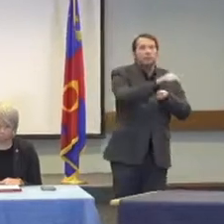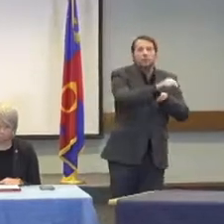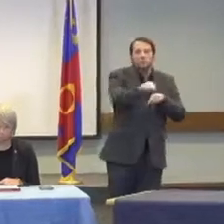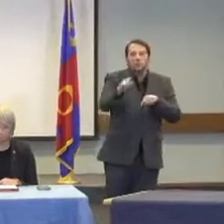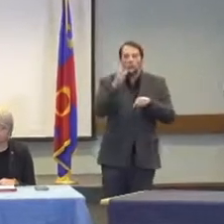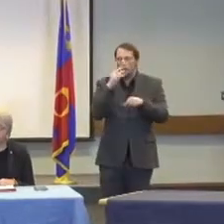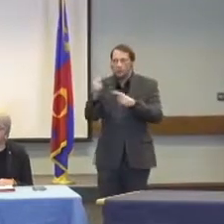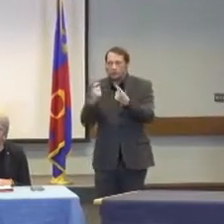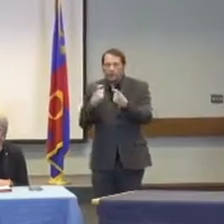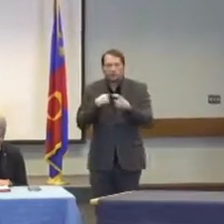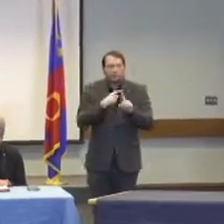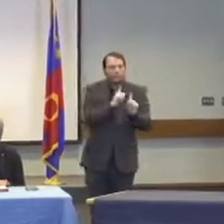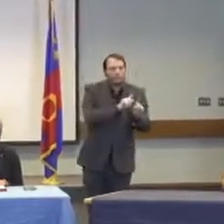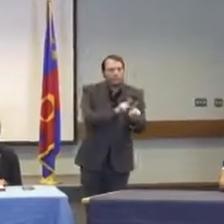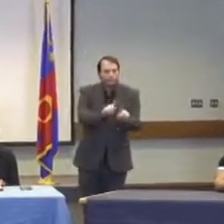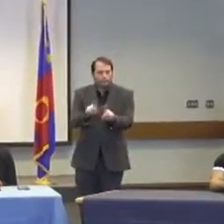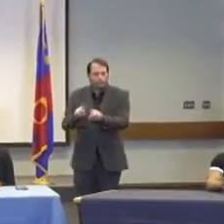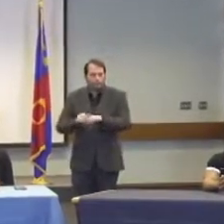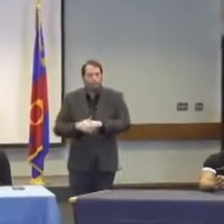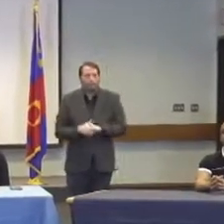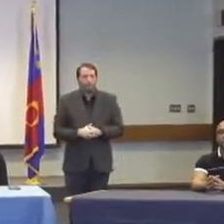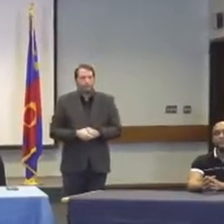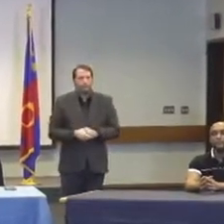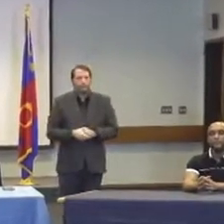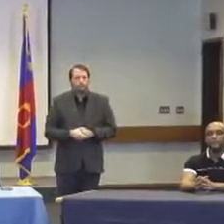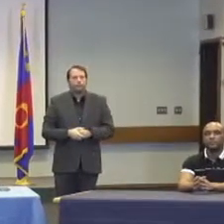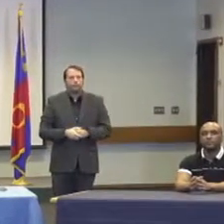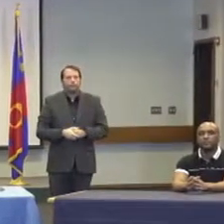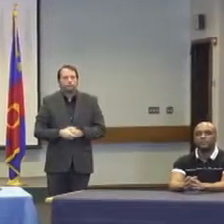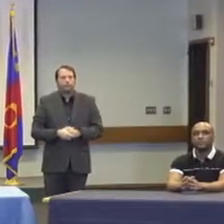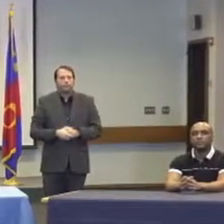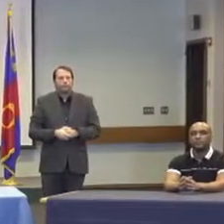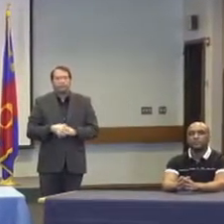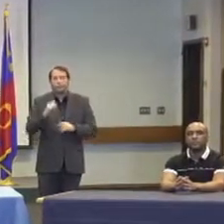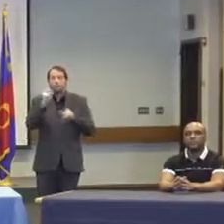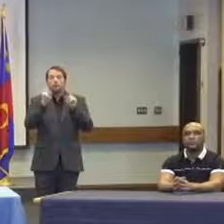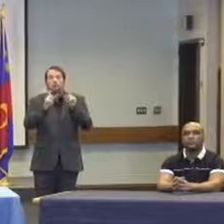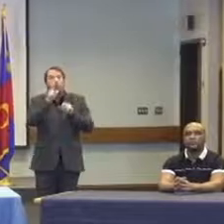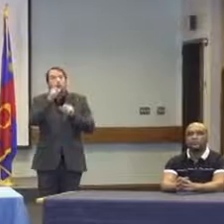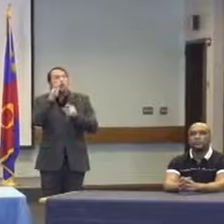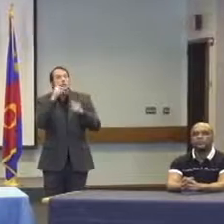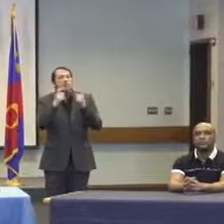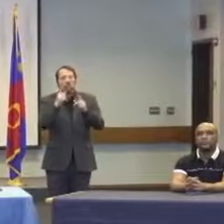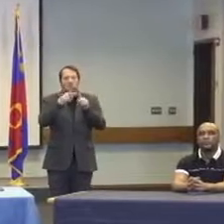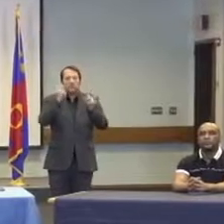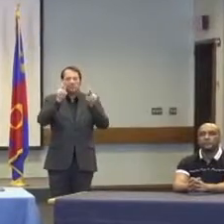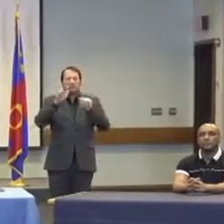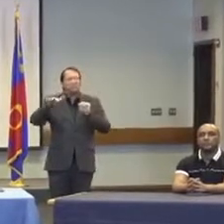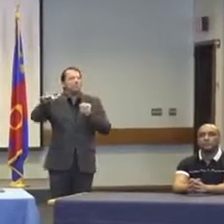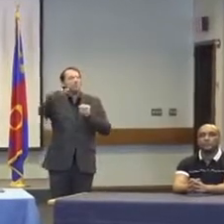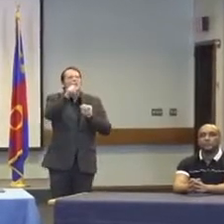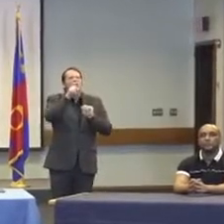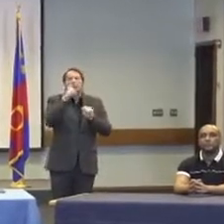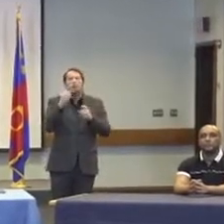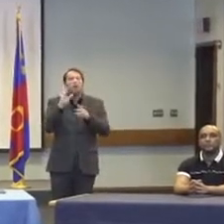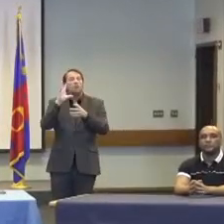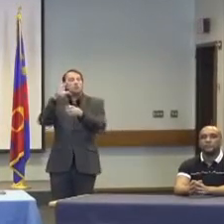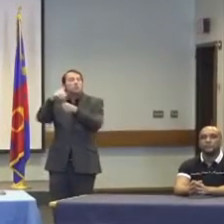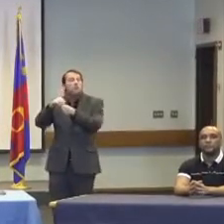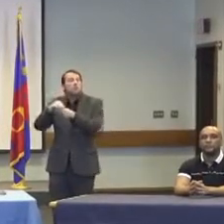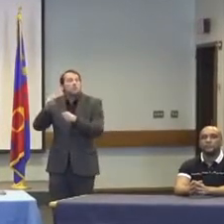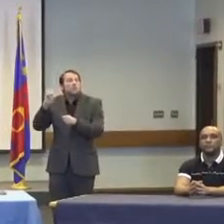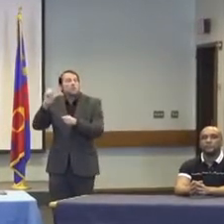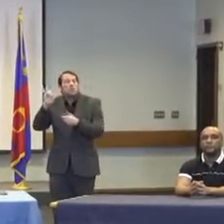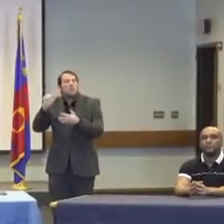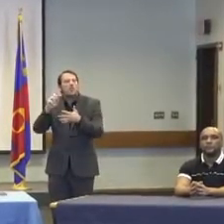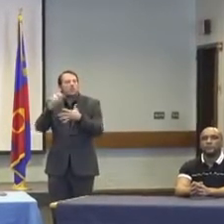you who have reached out to us through social media, MC311, as well as through emails and phone calls. Of course, there is no